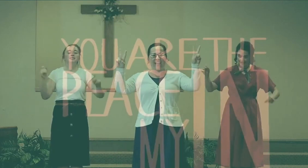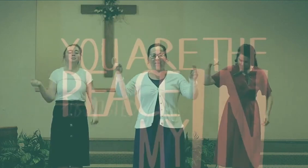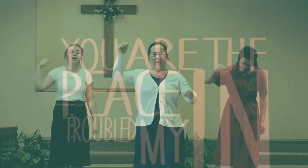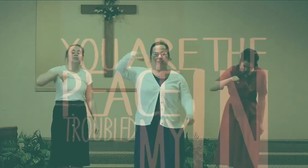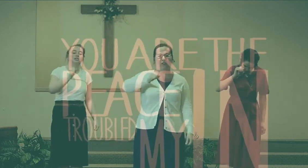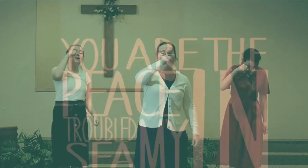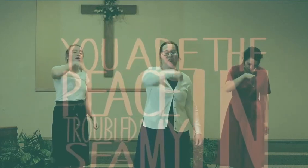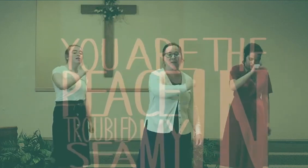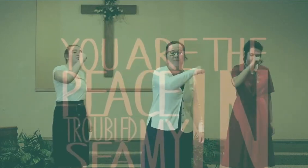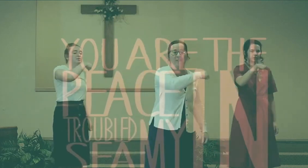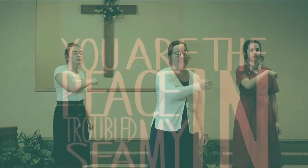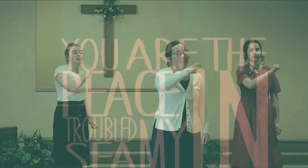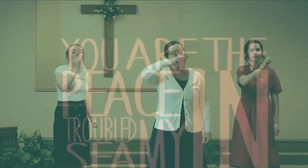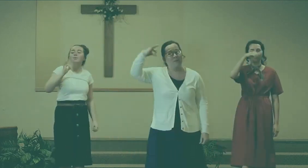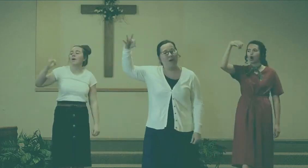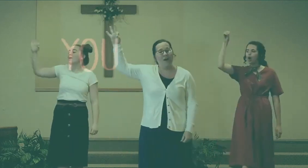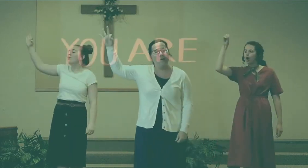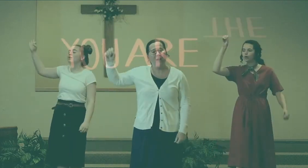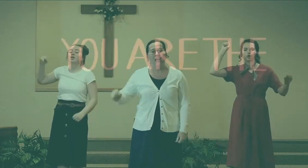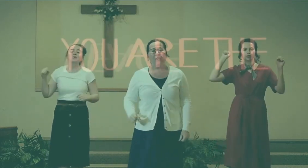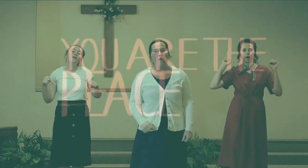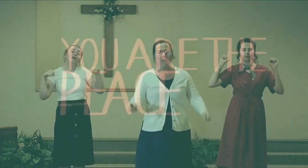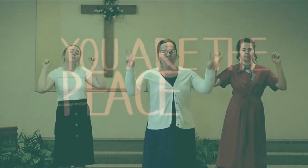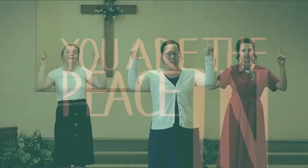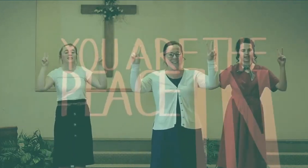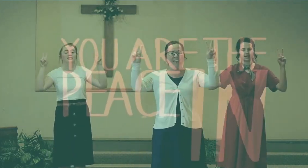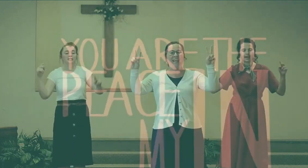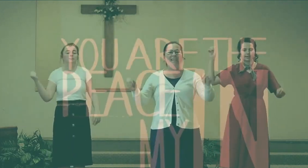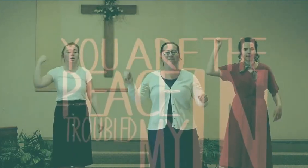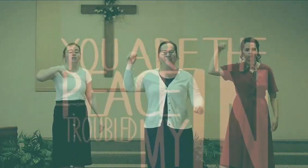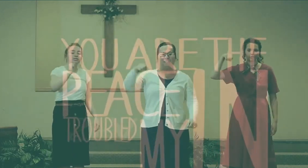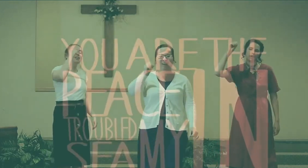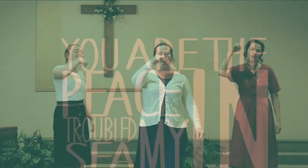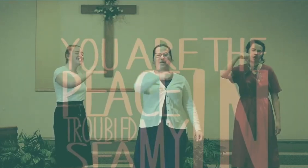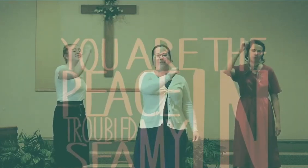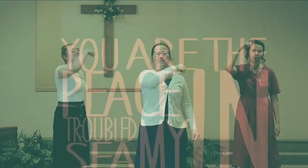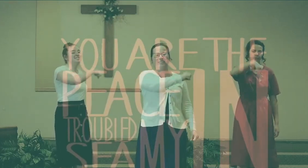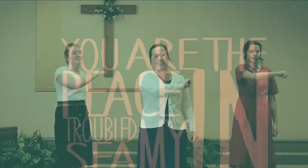my troubled sea. Whoa, you are the peace in my troubled sea.